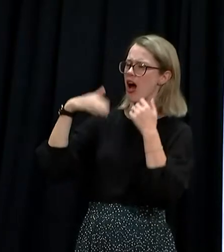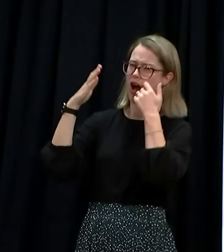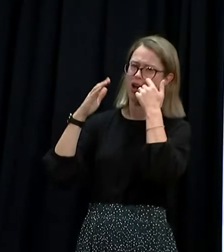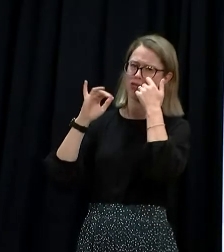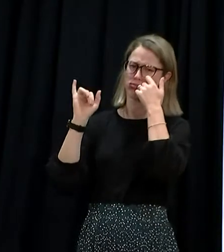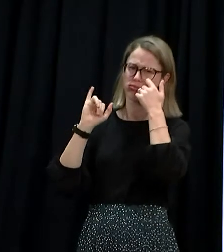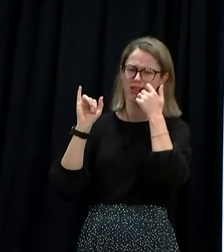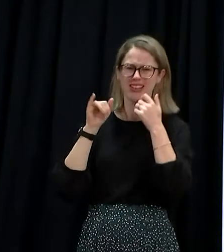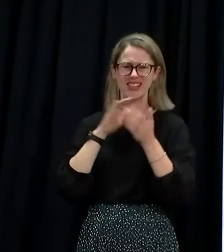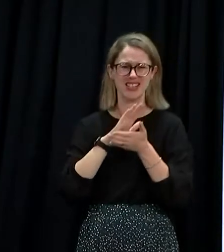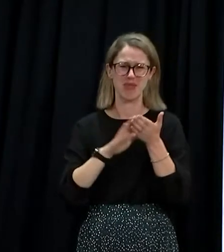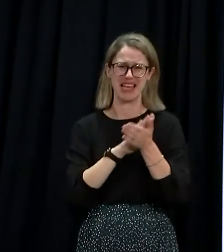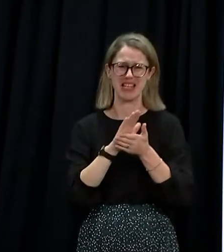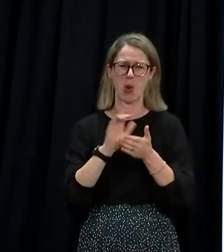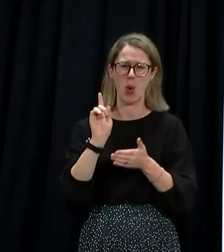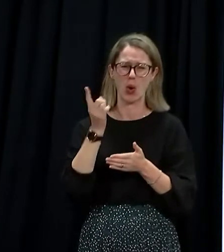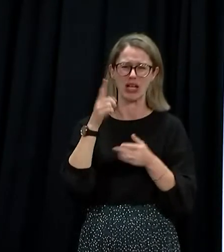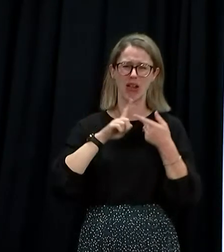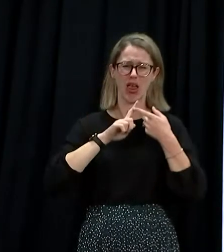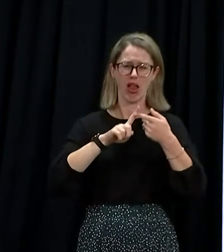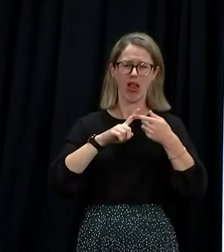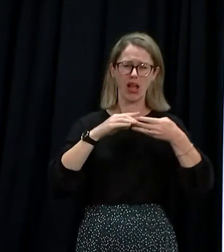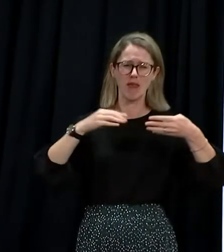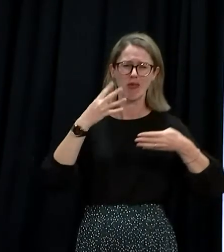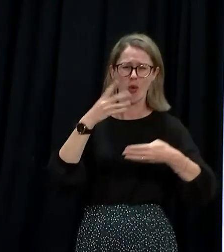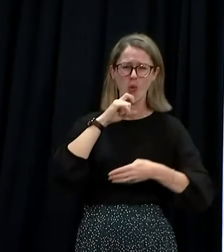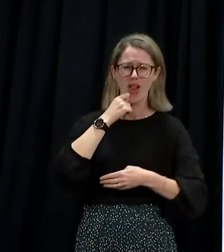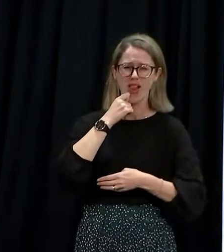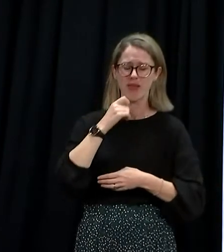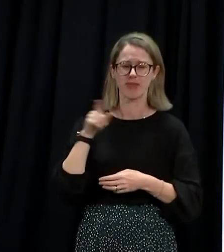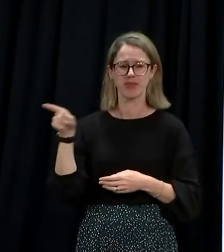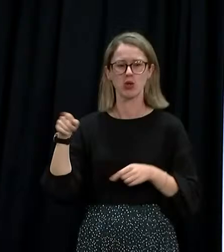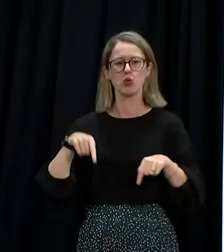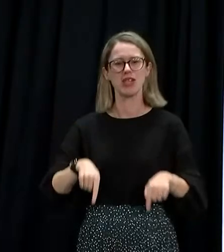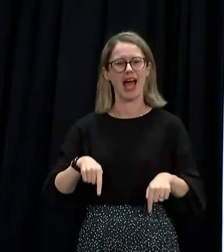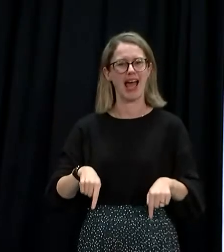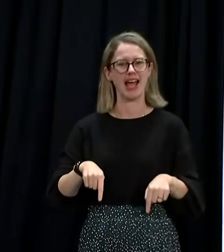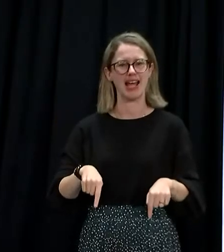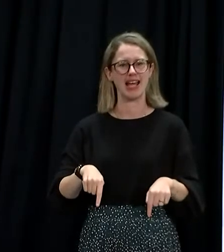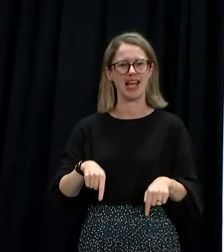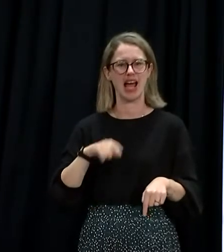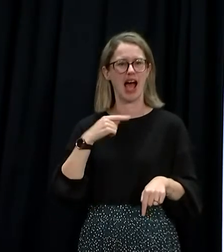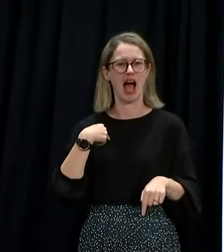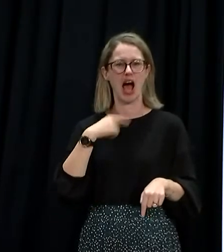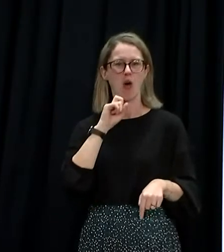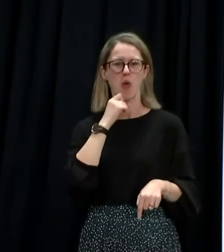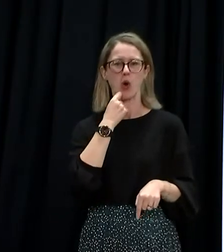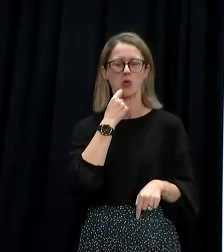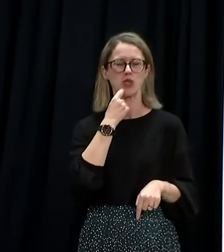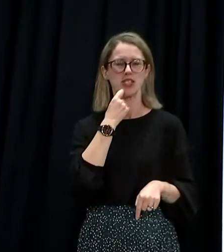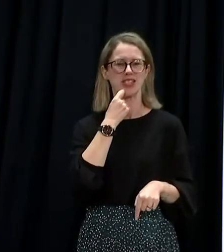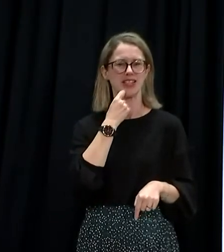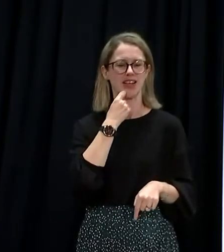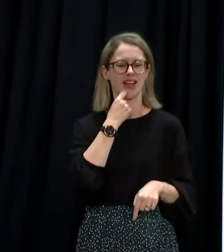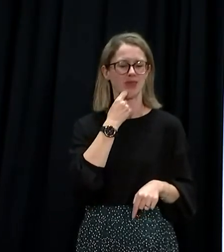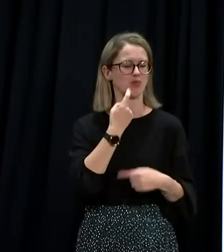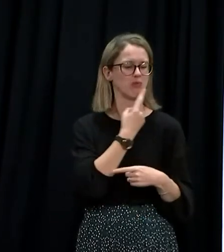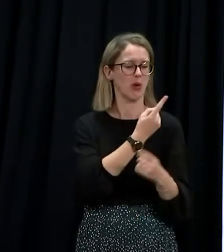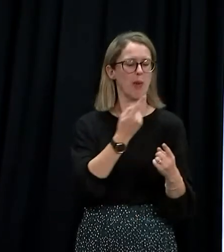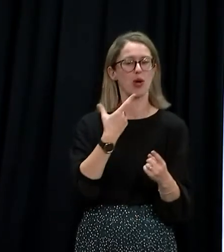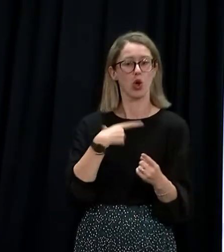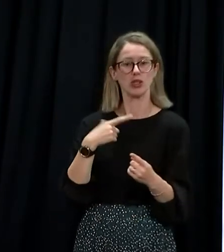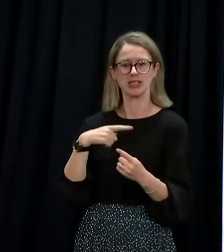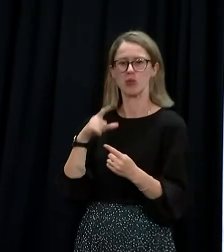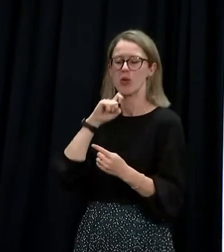Does this kind of rule out a move down? So what I don't want to do today is speculate on advice that we haven't received yet, because literally our public